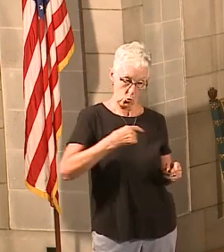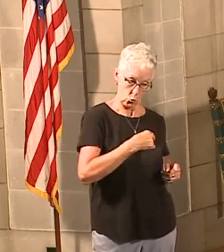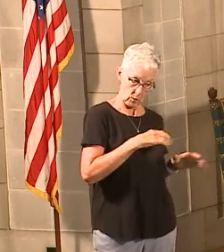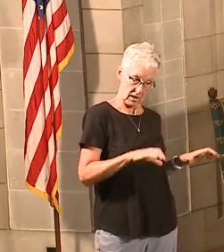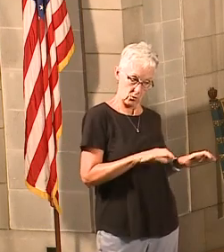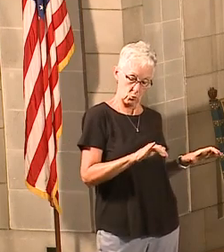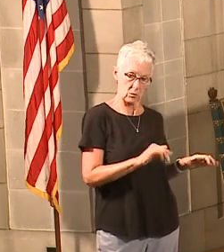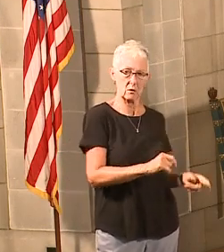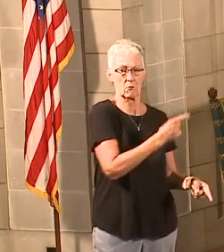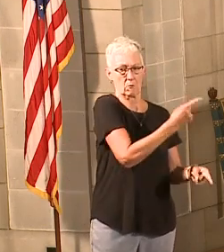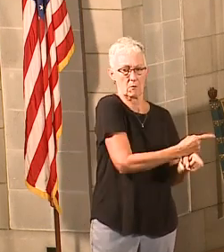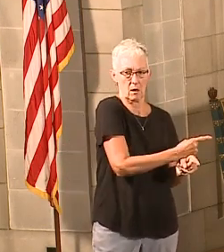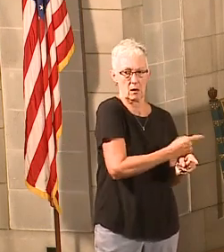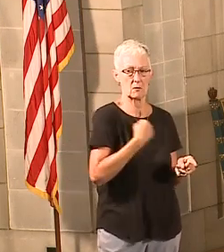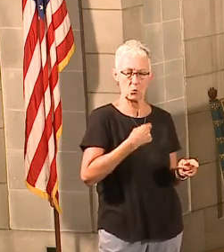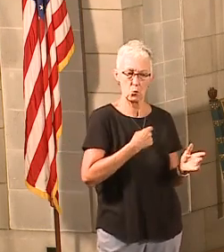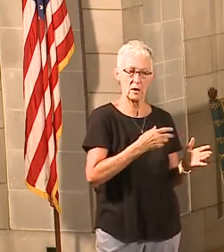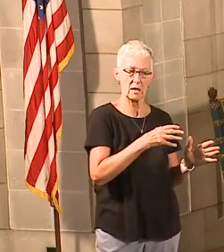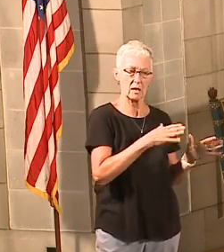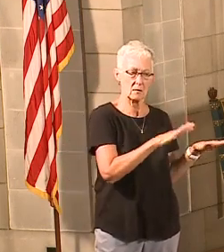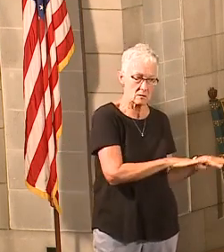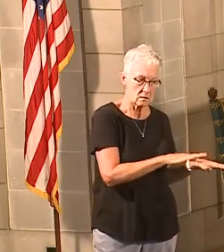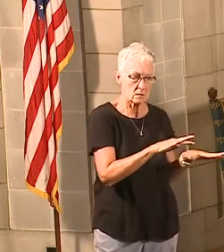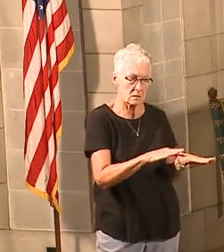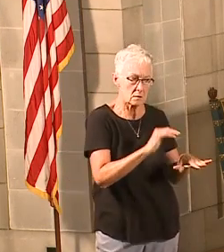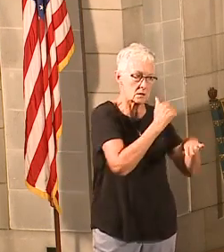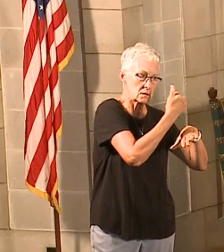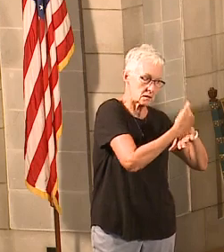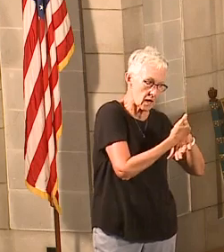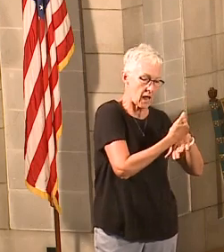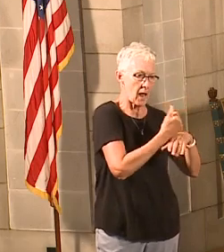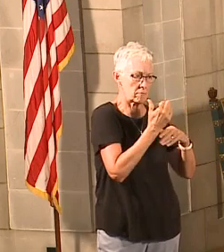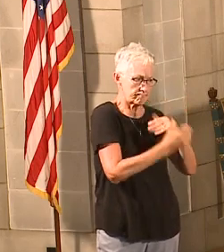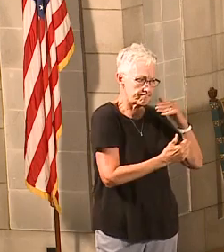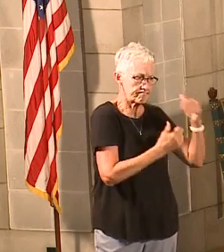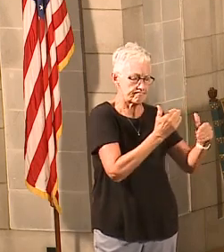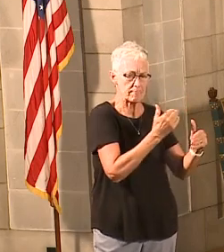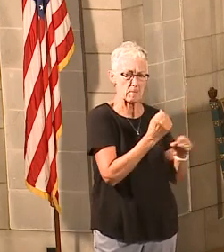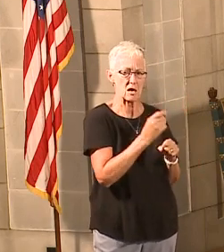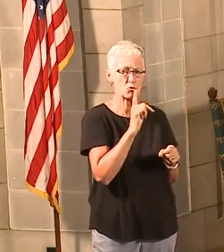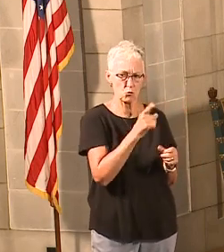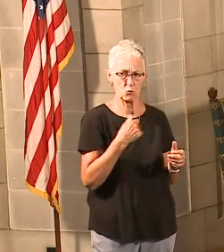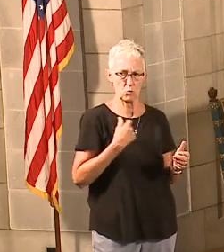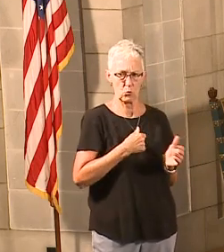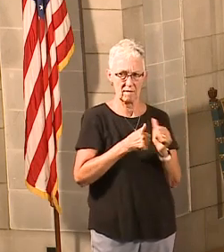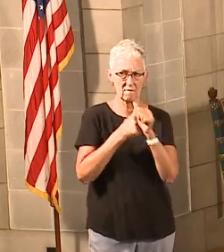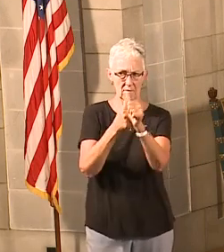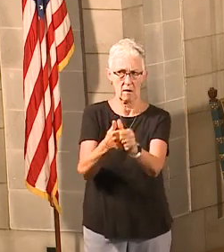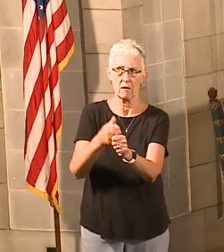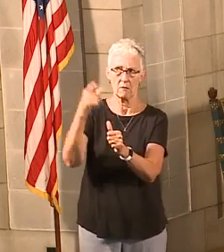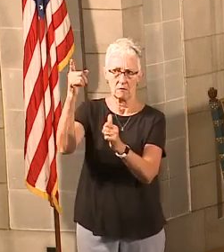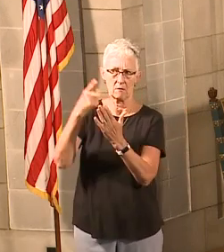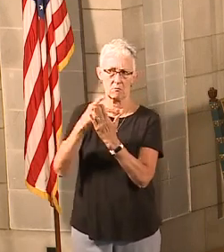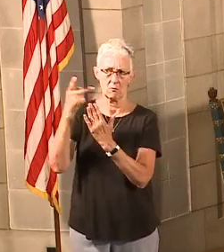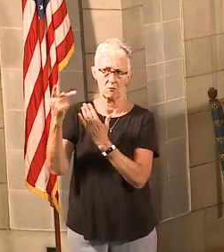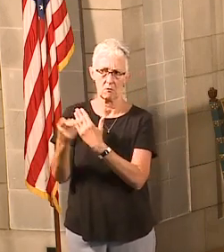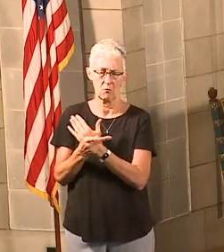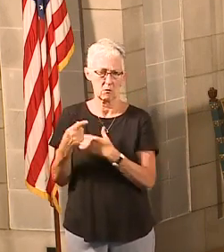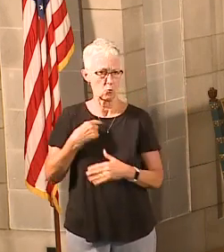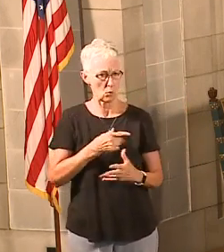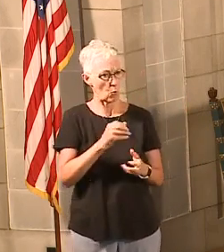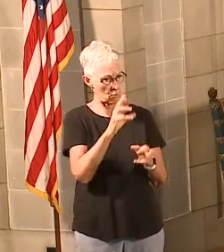make sure that we're putting the people who are supposed to be on the program there and not people who don't belong in the program, so we can be respectful to the